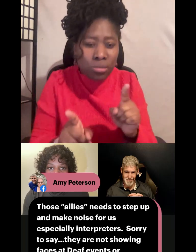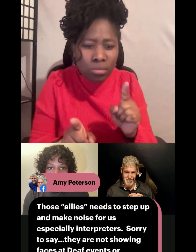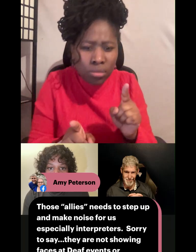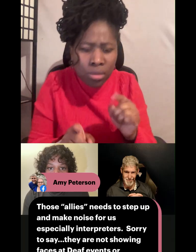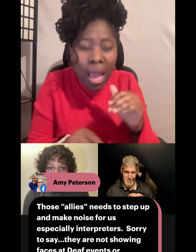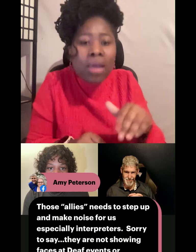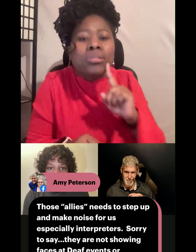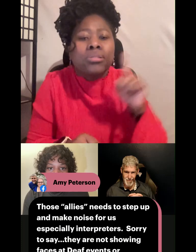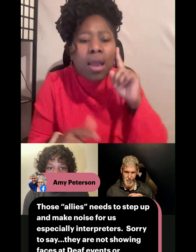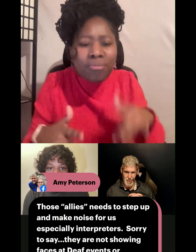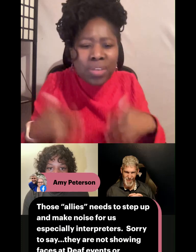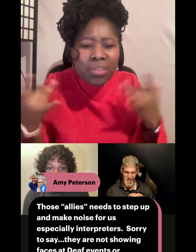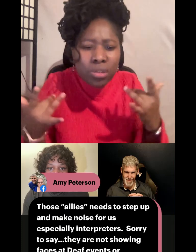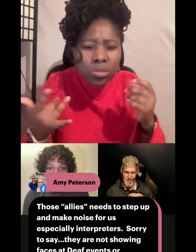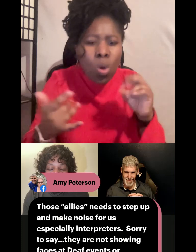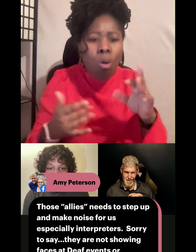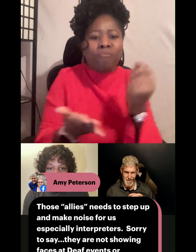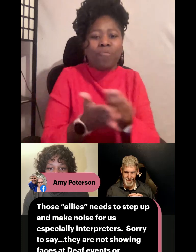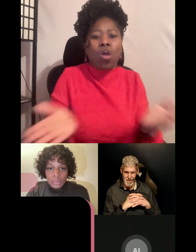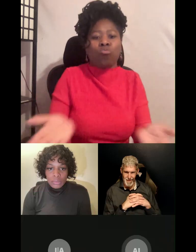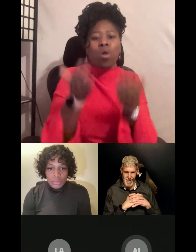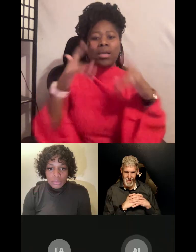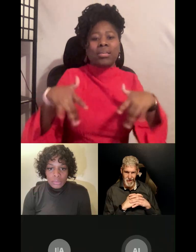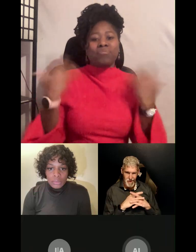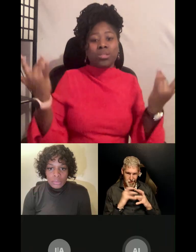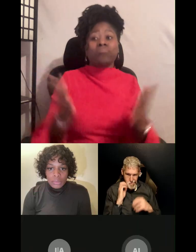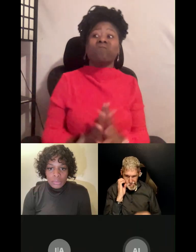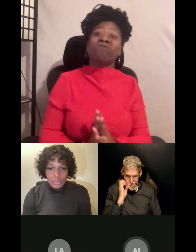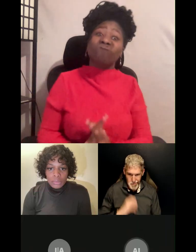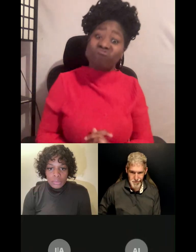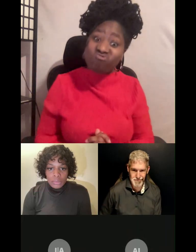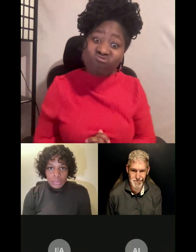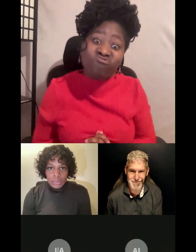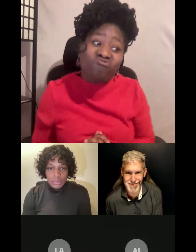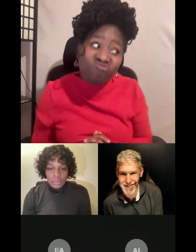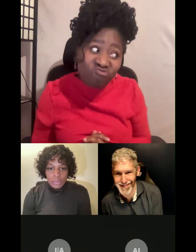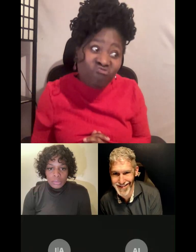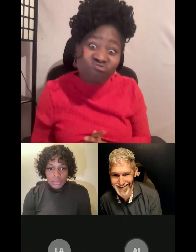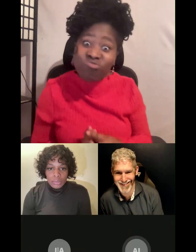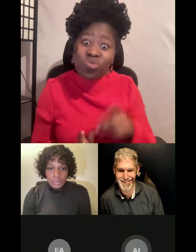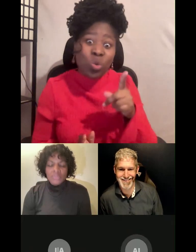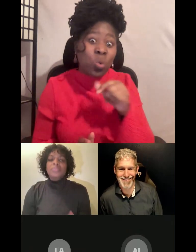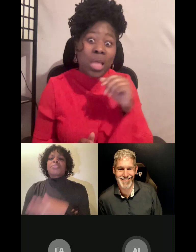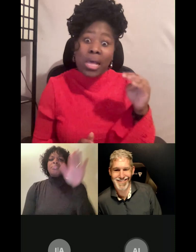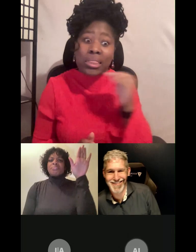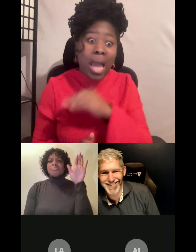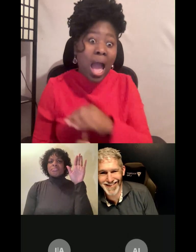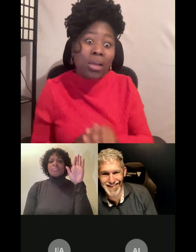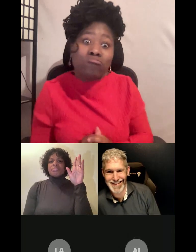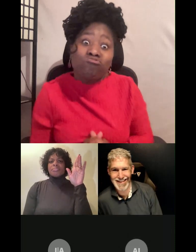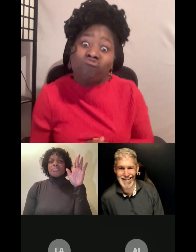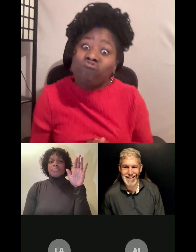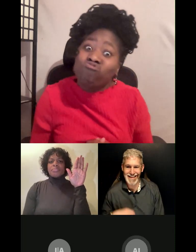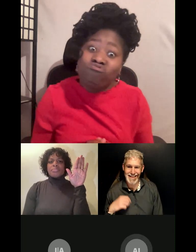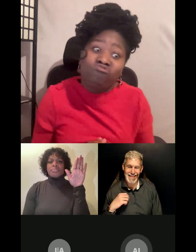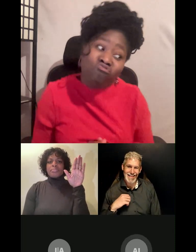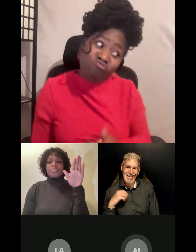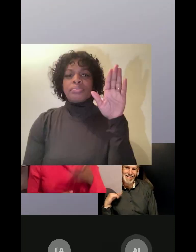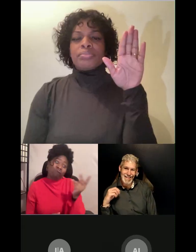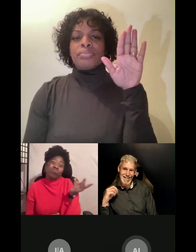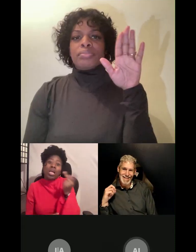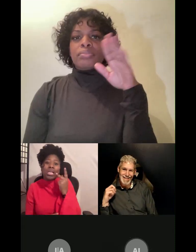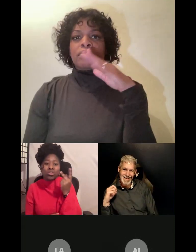say they are not showing faces at deaf events or fundraising events. Well, you